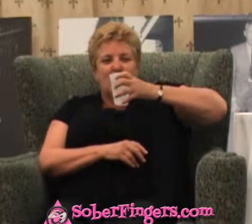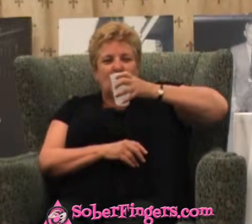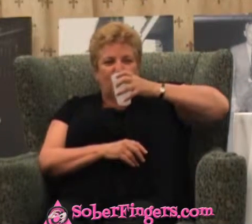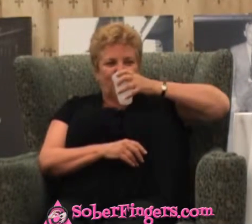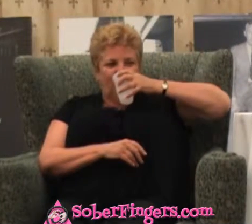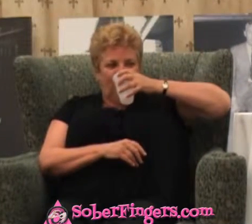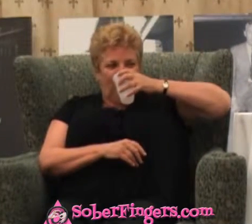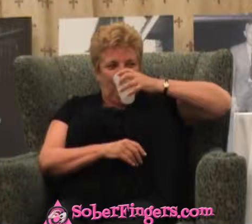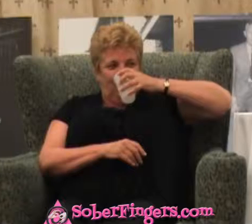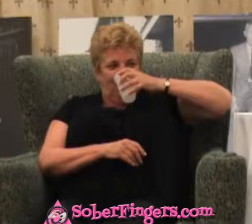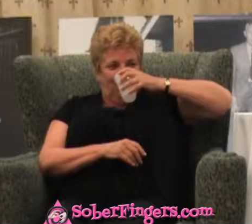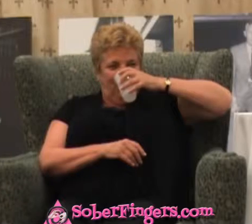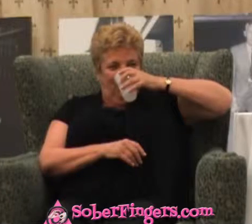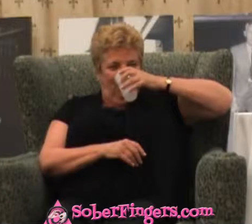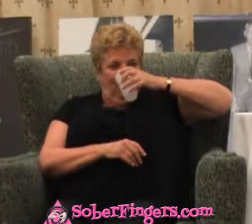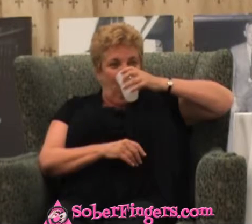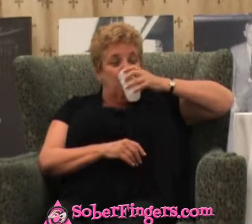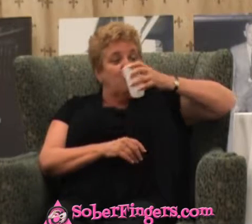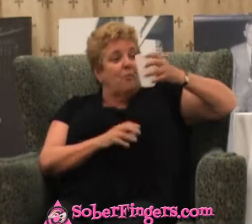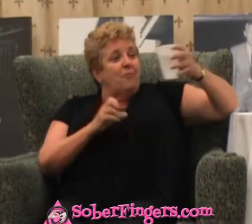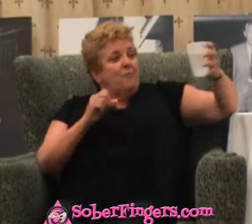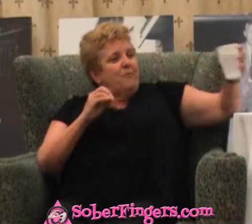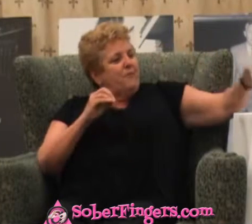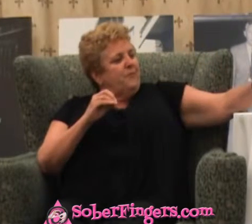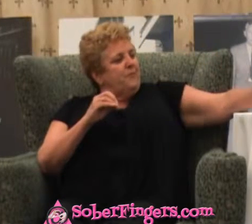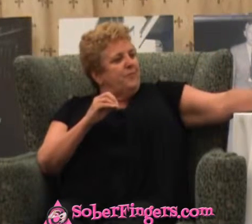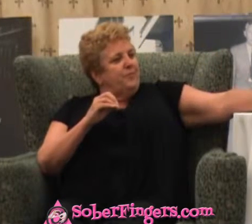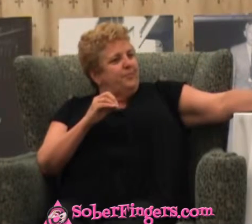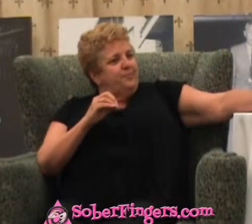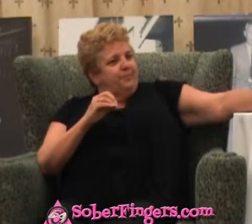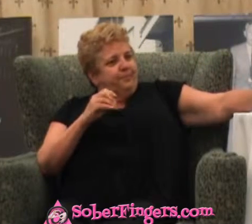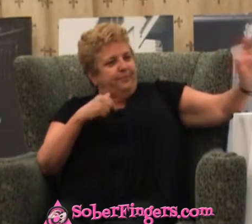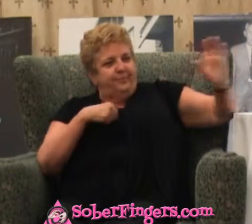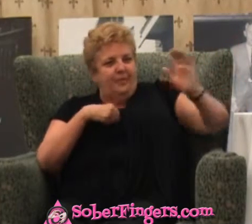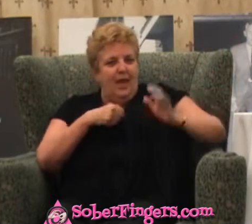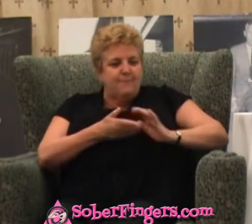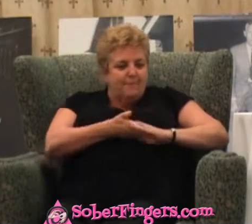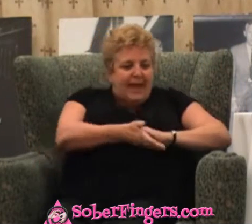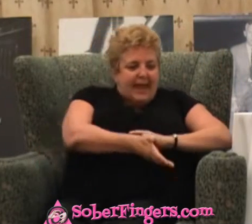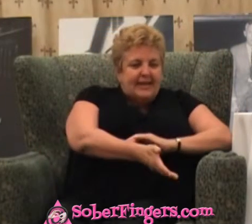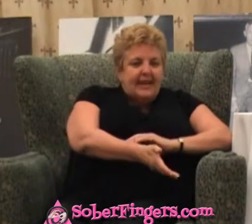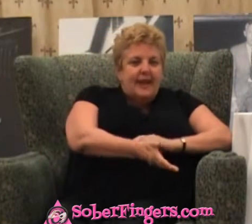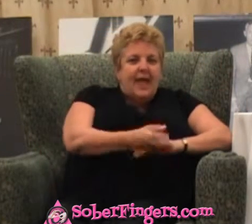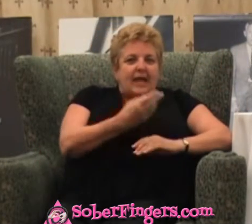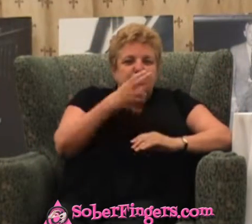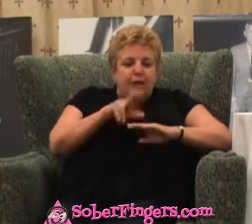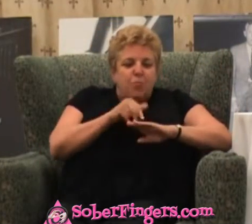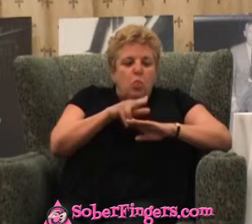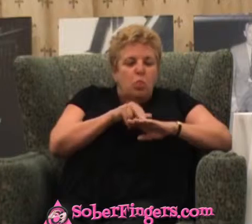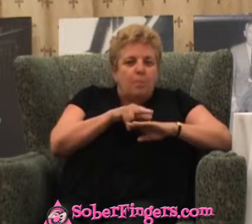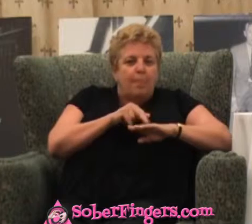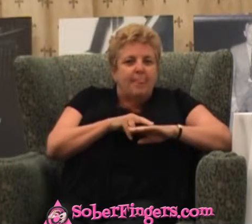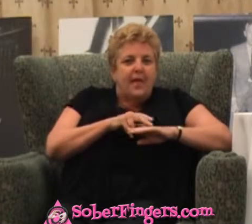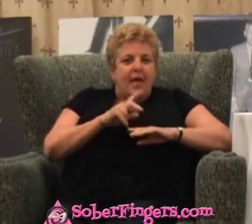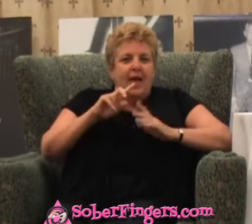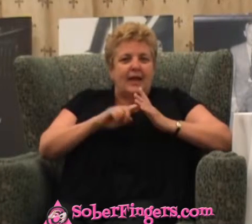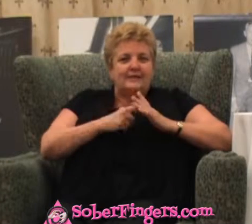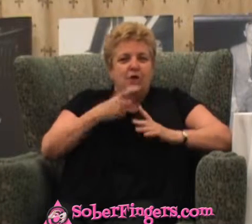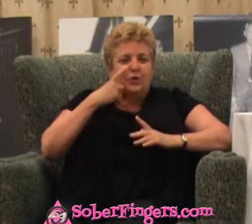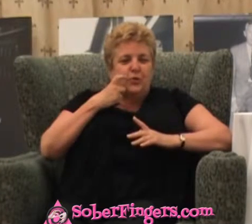And so I put my hand in there, and she kissed it, and I started to cry. And I said, honey, you're coming home. We'll work